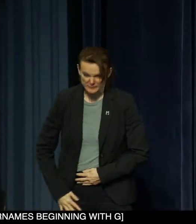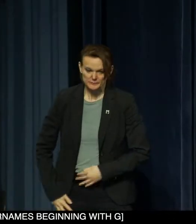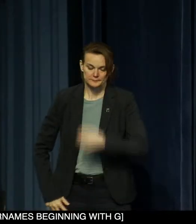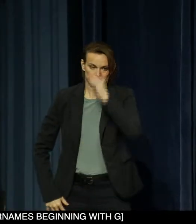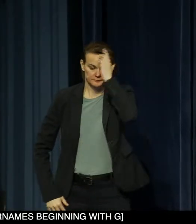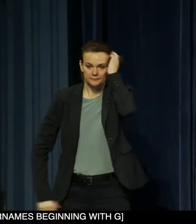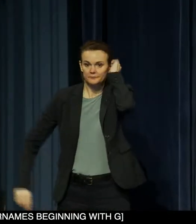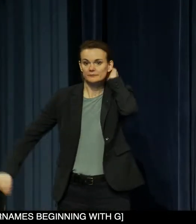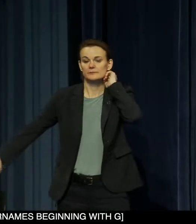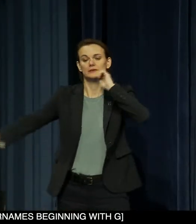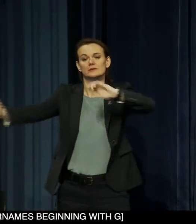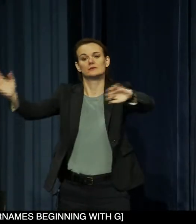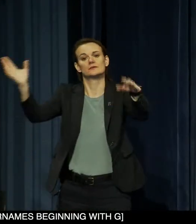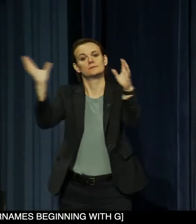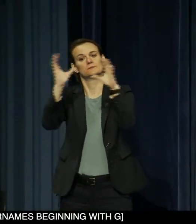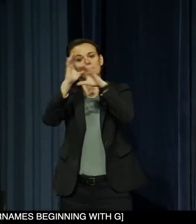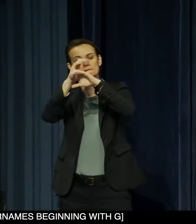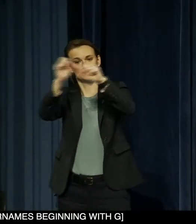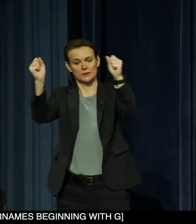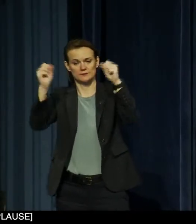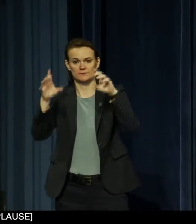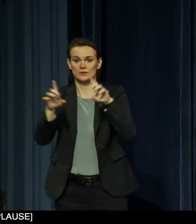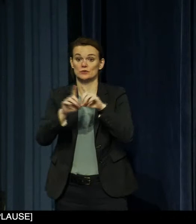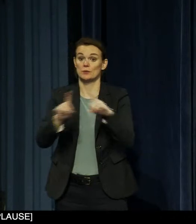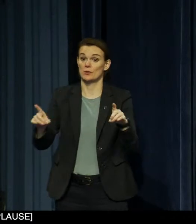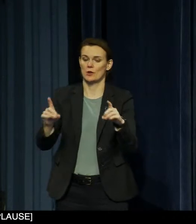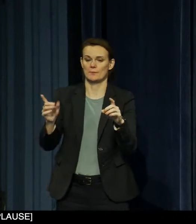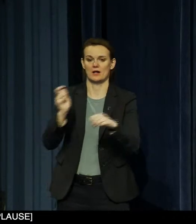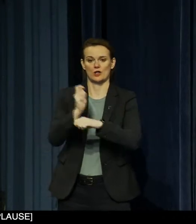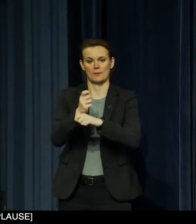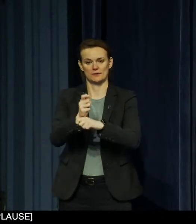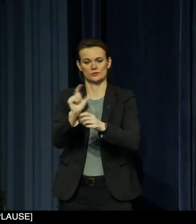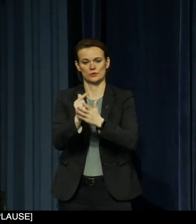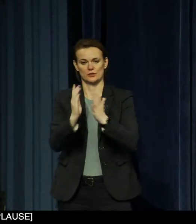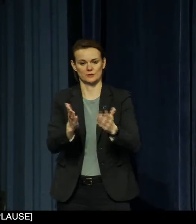Mr. President, the graduates for the diploma in the Diploma of Carpentry.